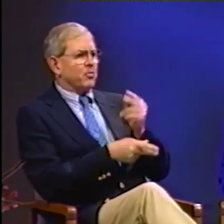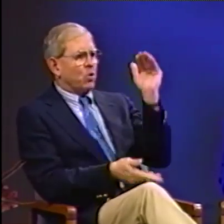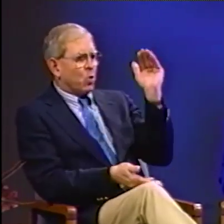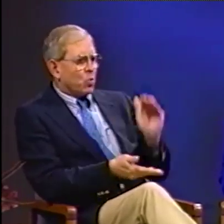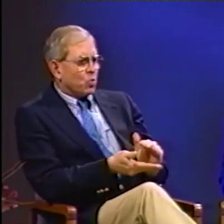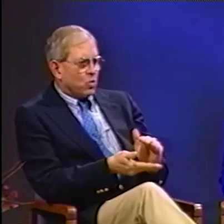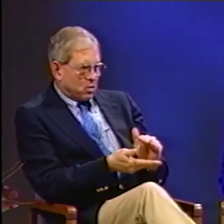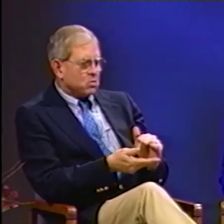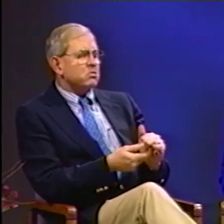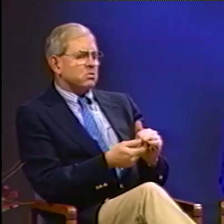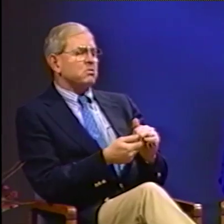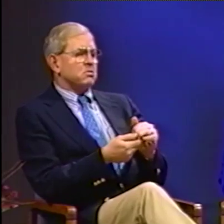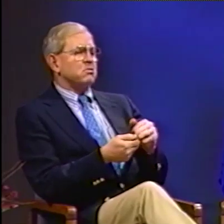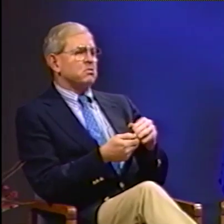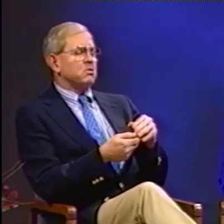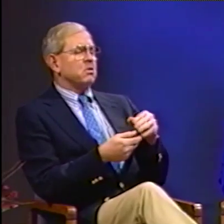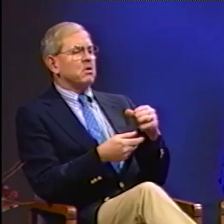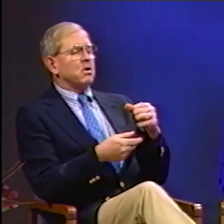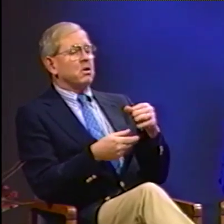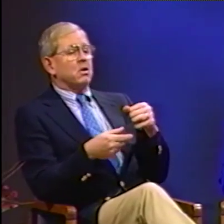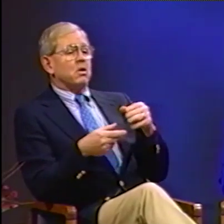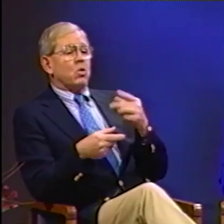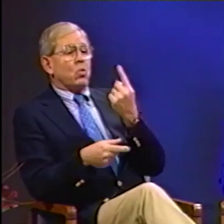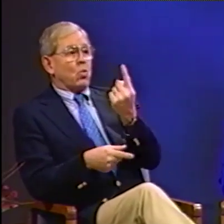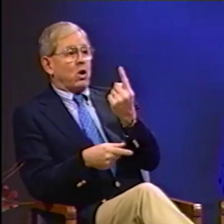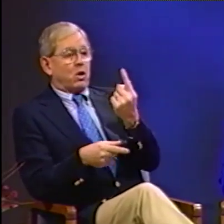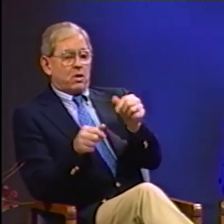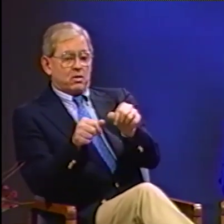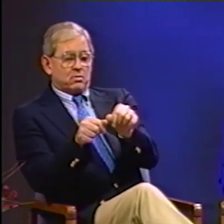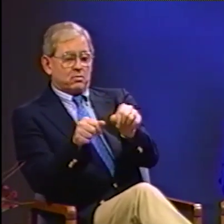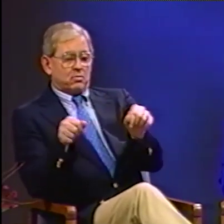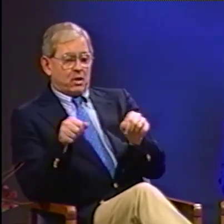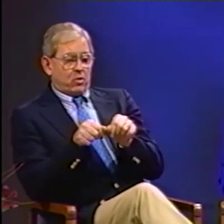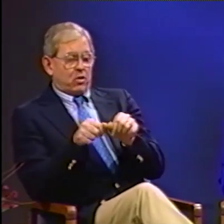management and trying to keep the overhead costs as low as possible.